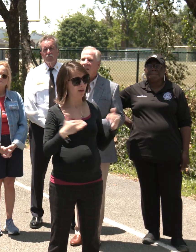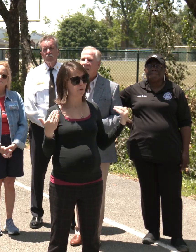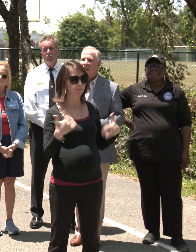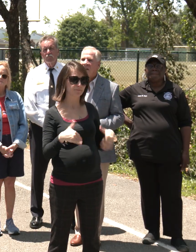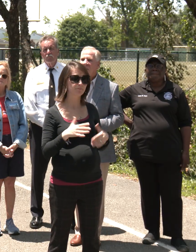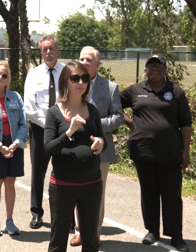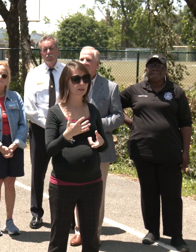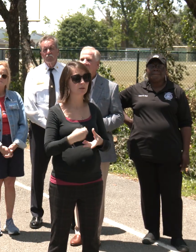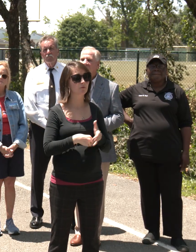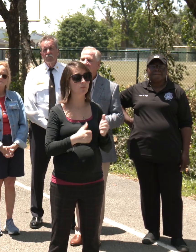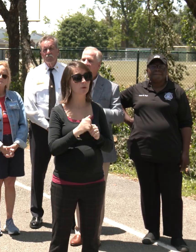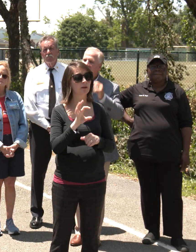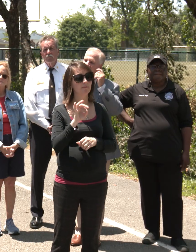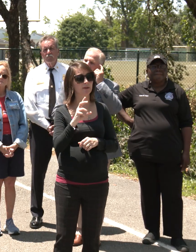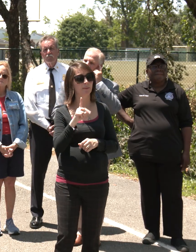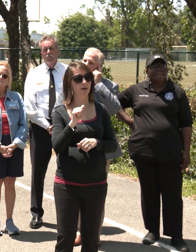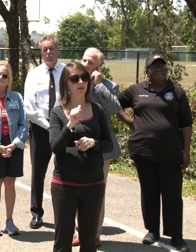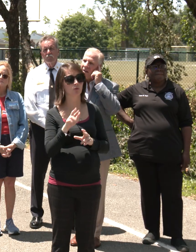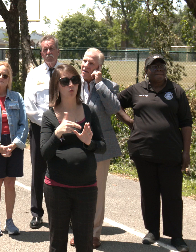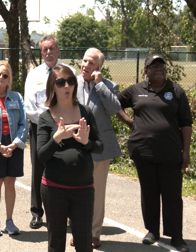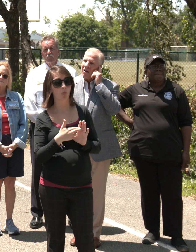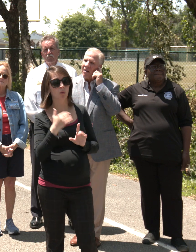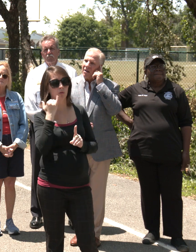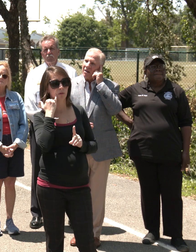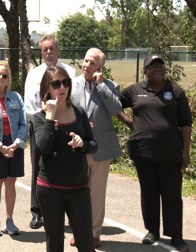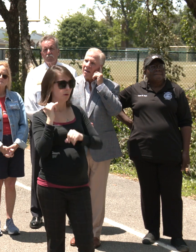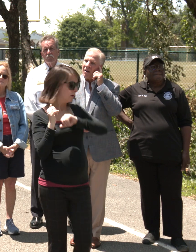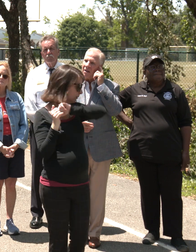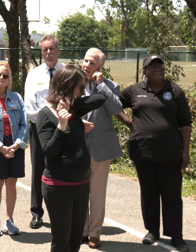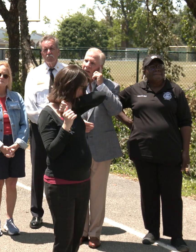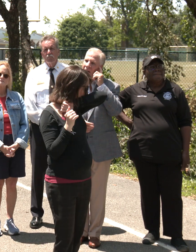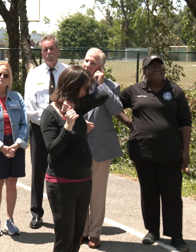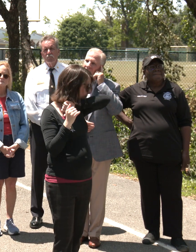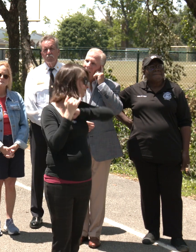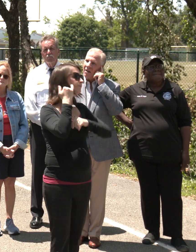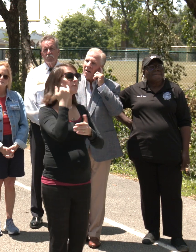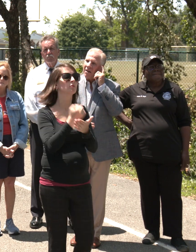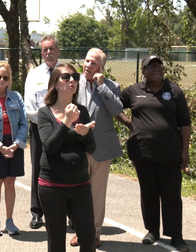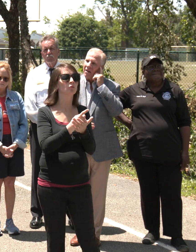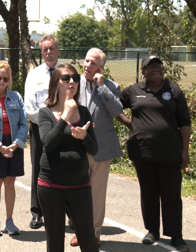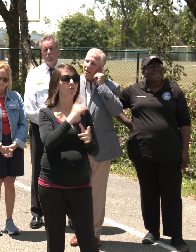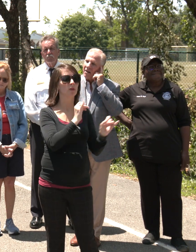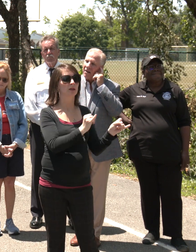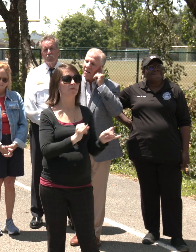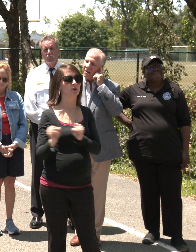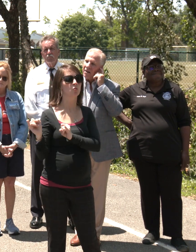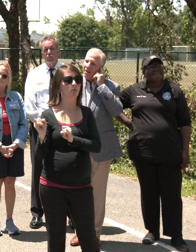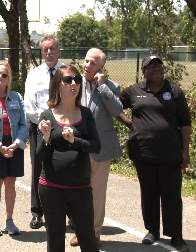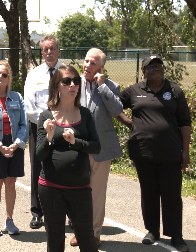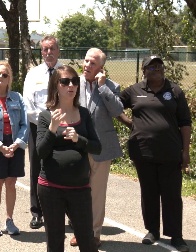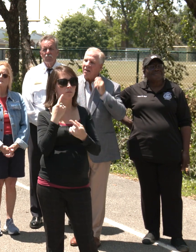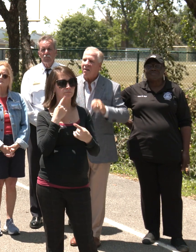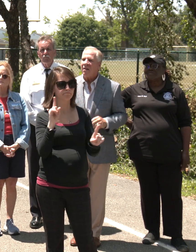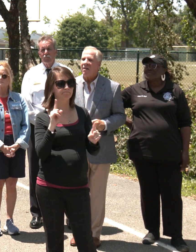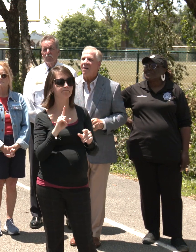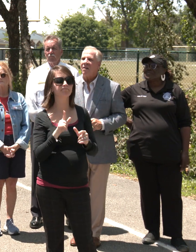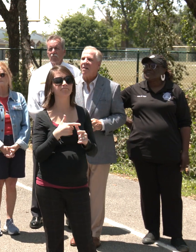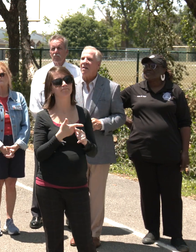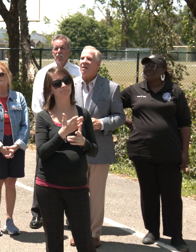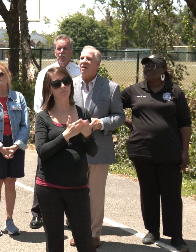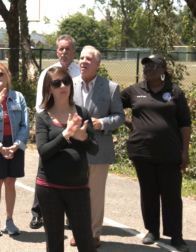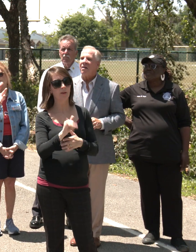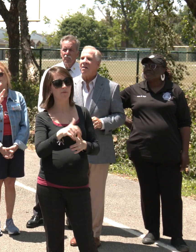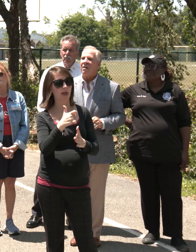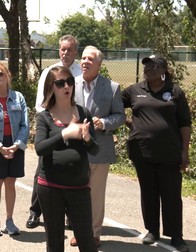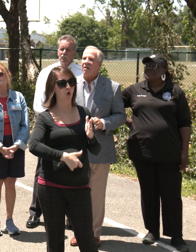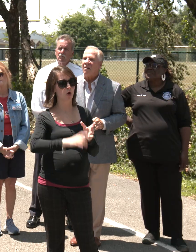role in the sense that if it's approved for the individualized claims, some of those costs